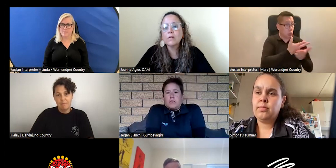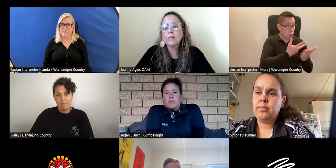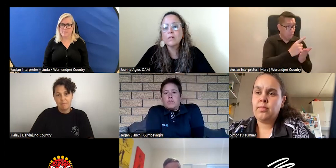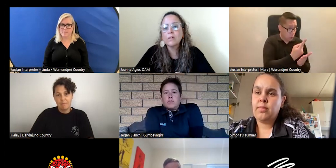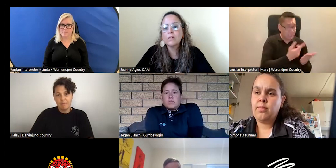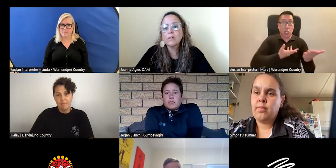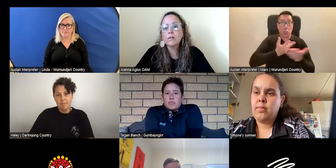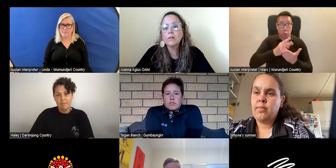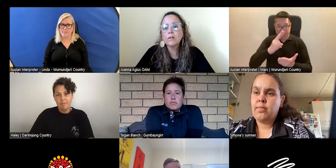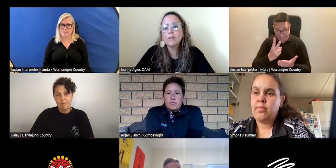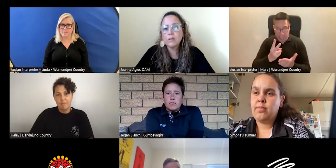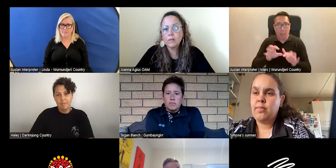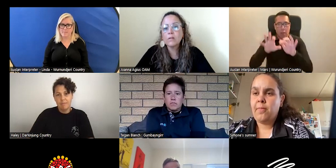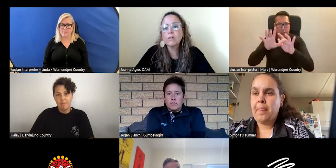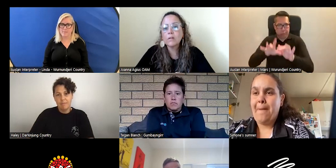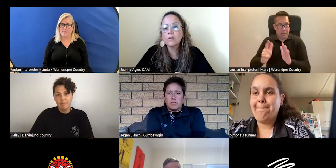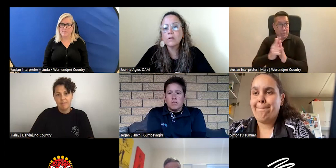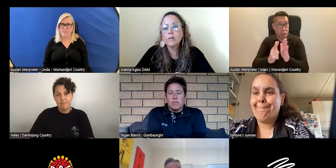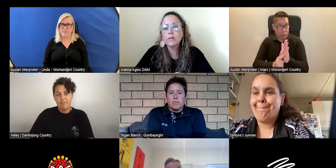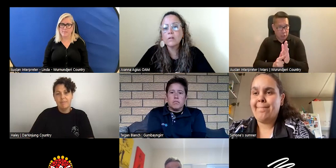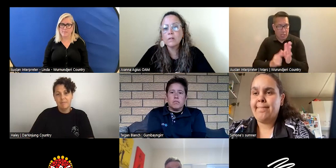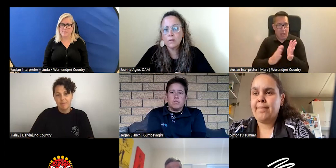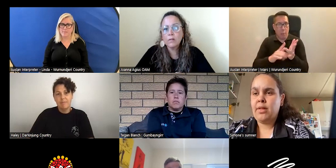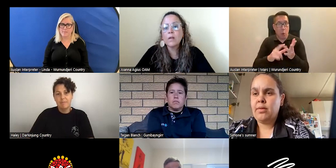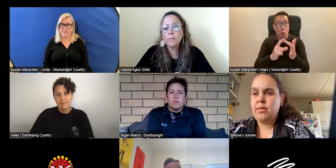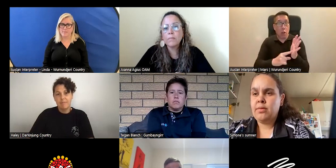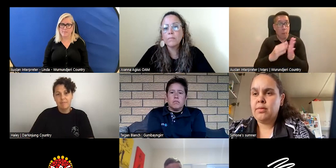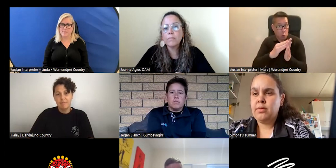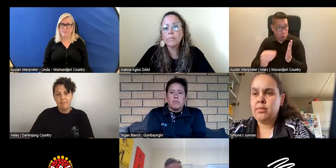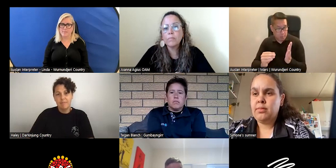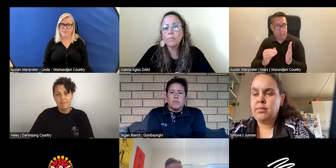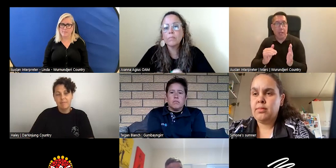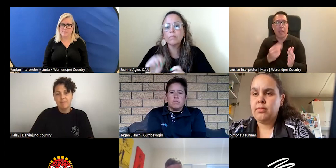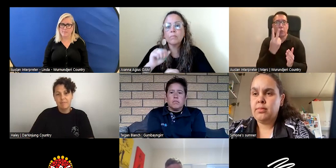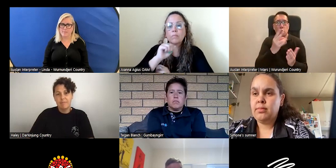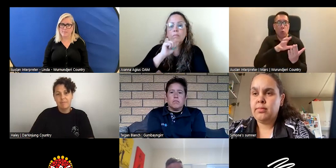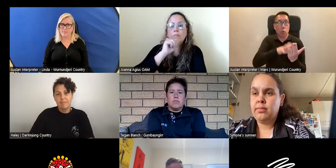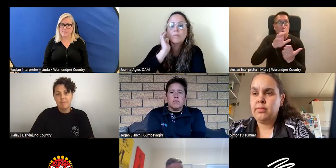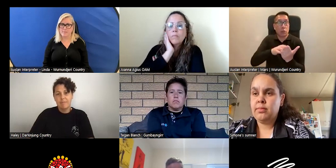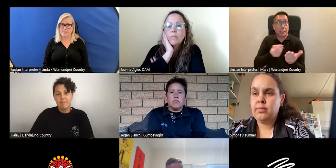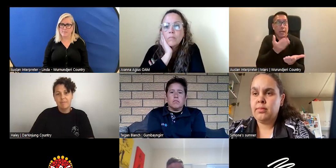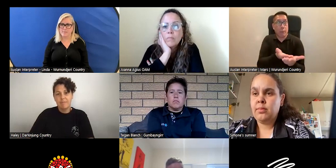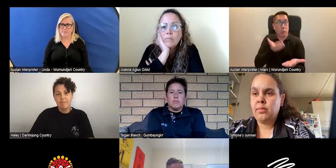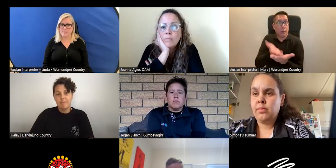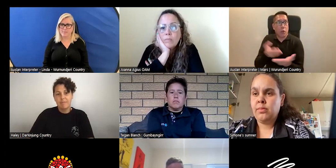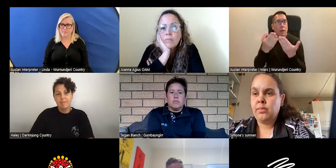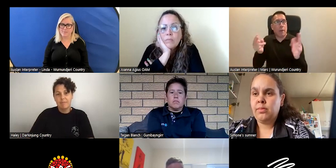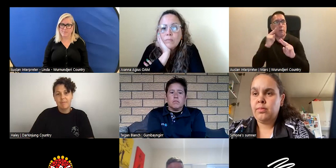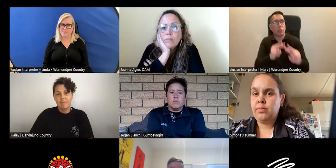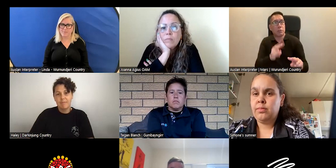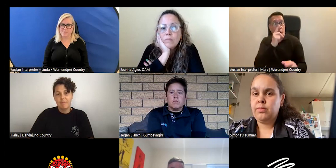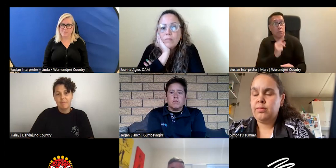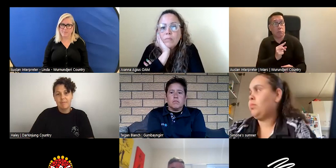drafted the legislation and the model, tabled 2 reports to make them publicly viewable so everyone can know what's going